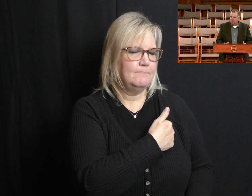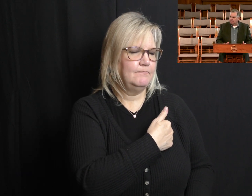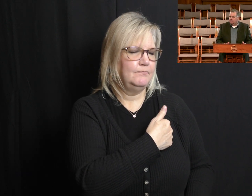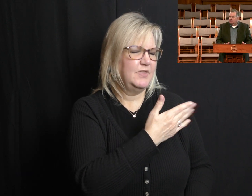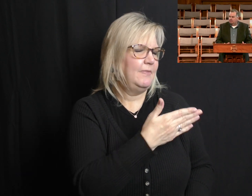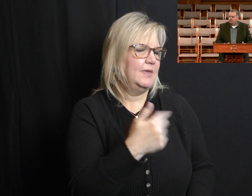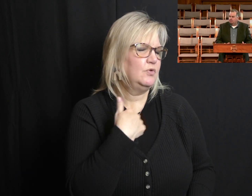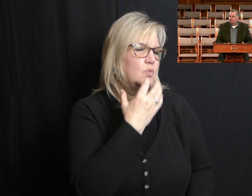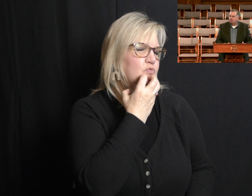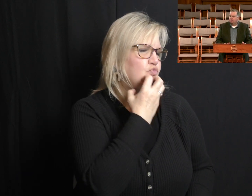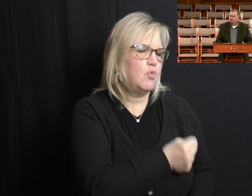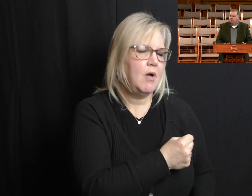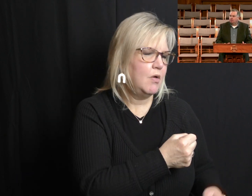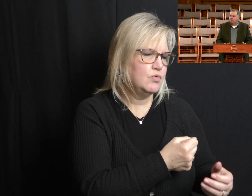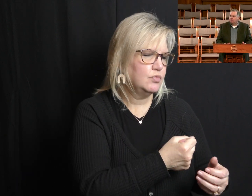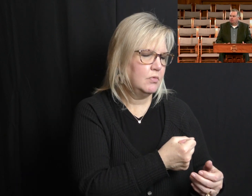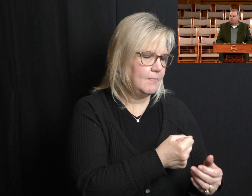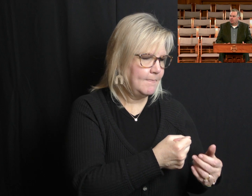most.